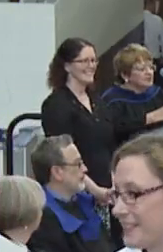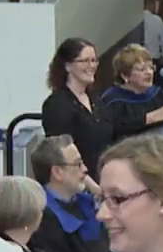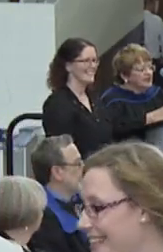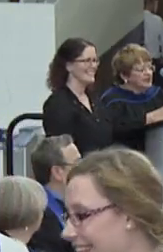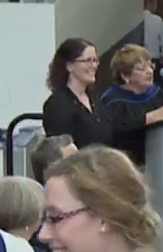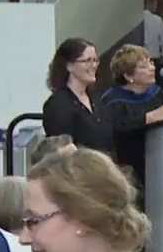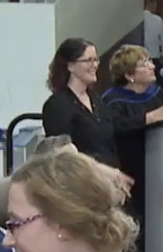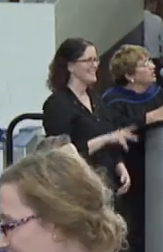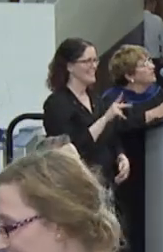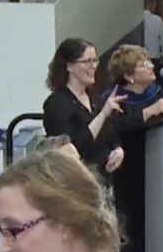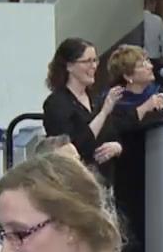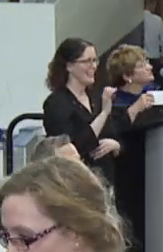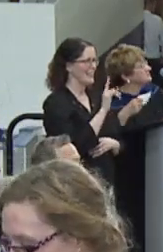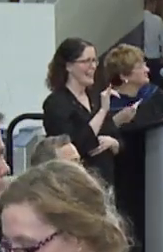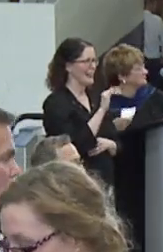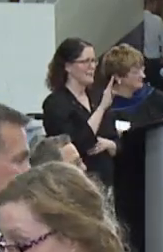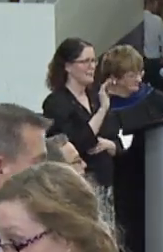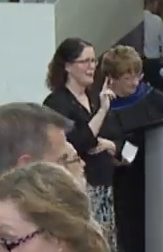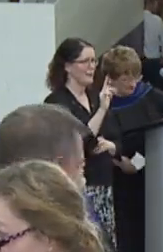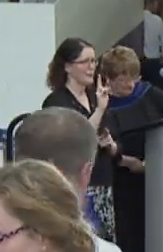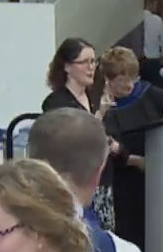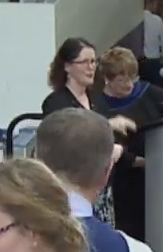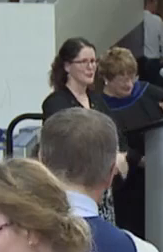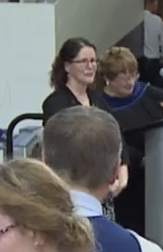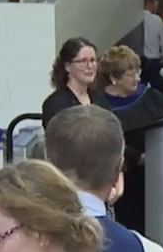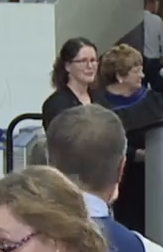Kelly Bell with honors.